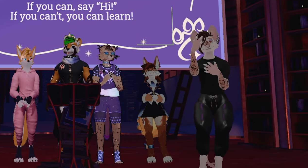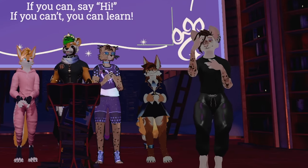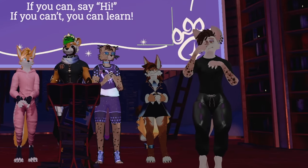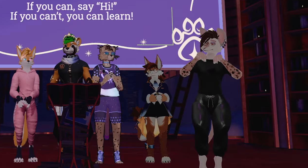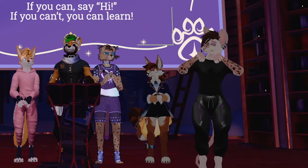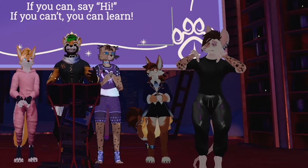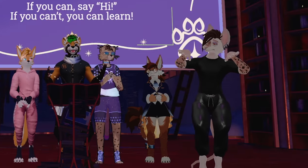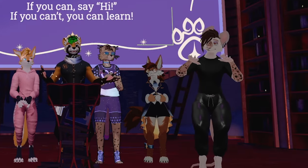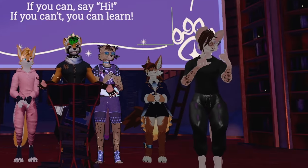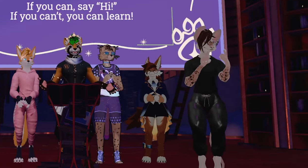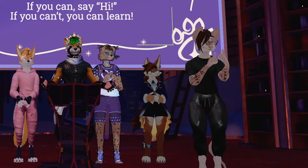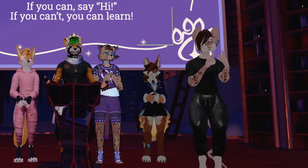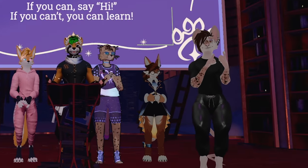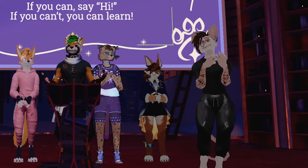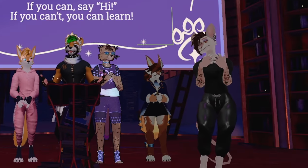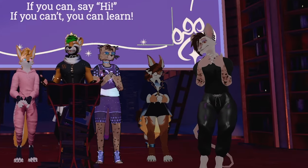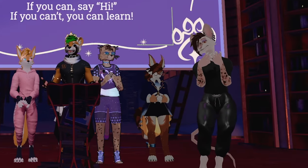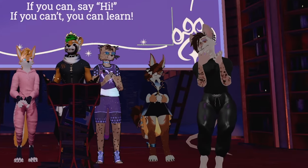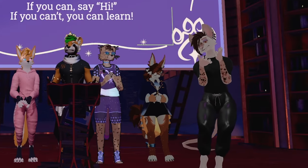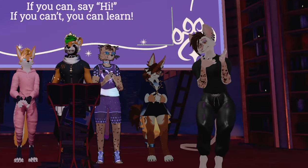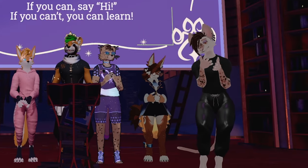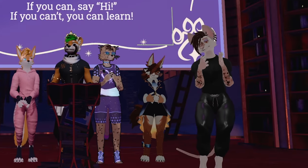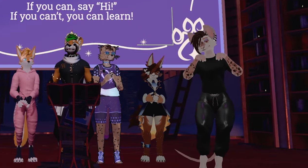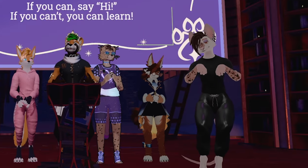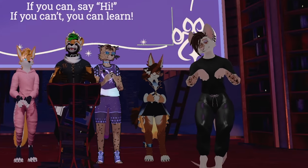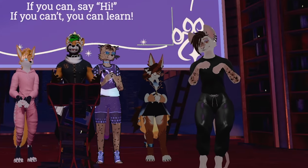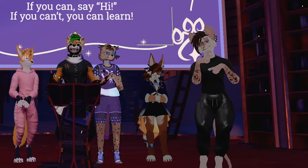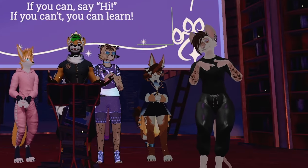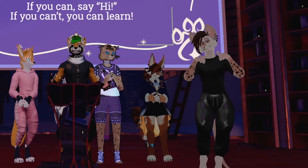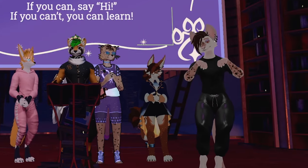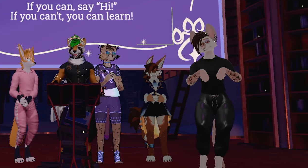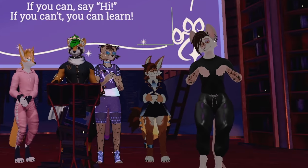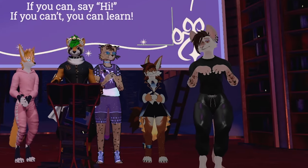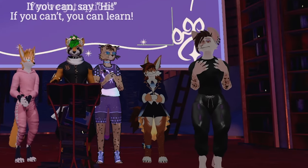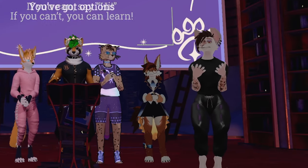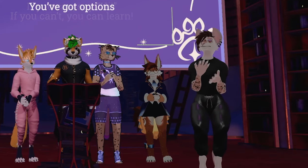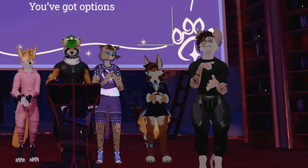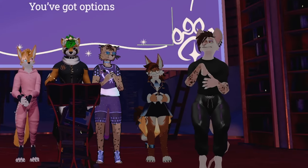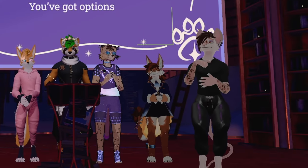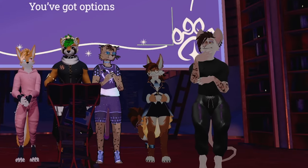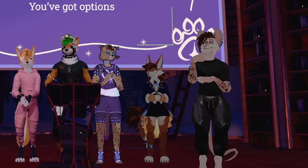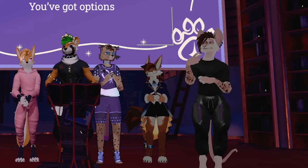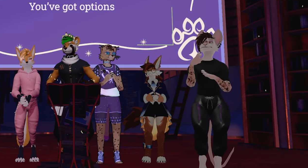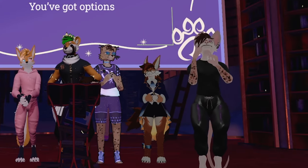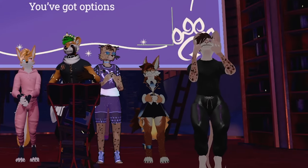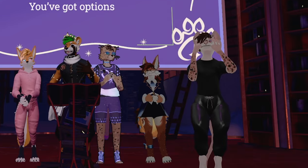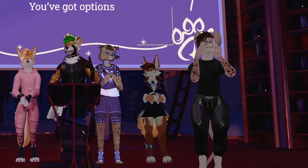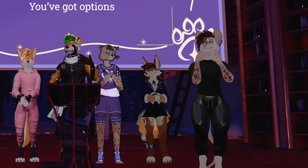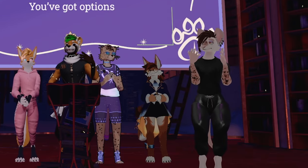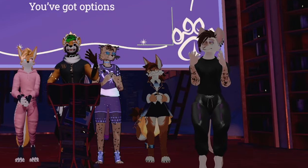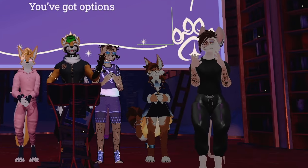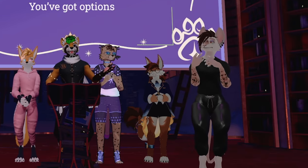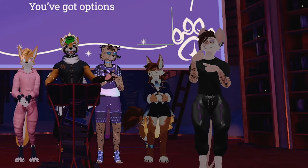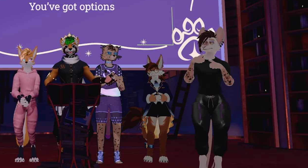learn. And that's what we're here for. That's what Helping Hands does, is we teach sign language. So, if you want to learn